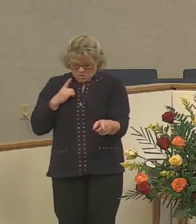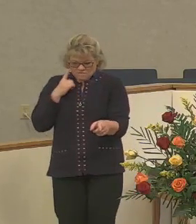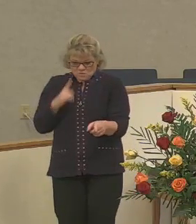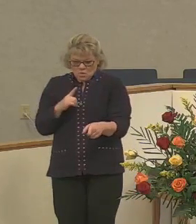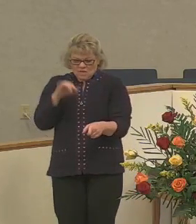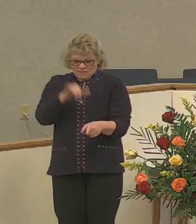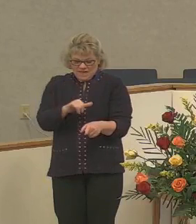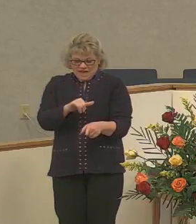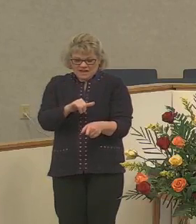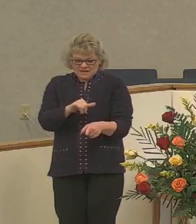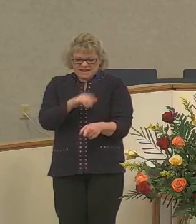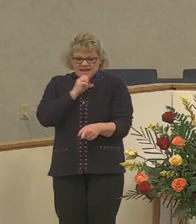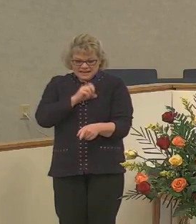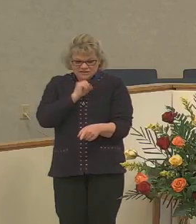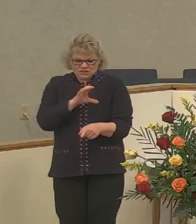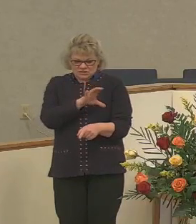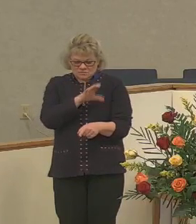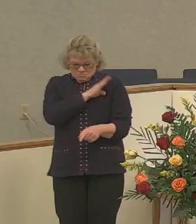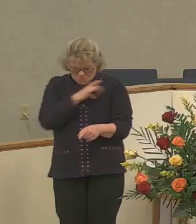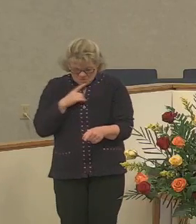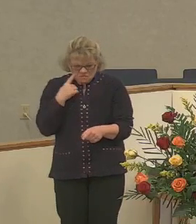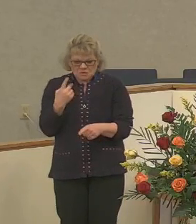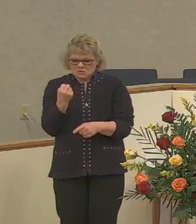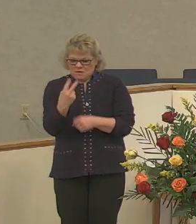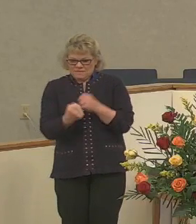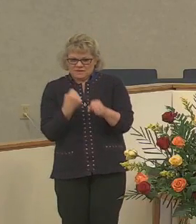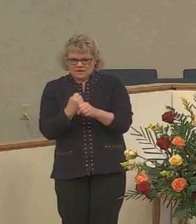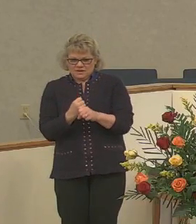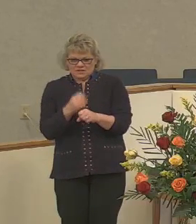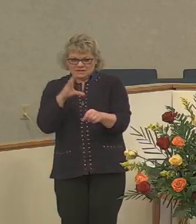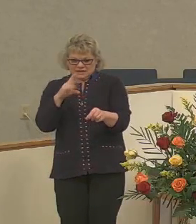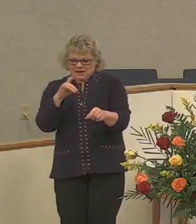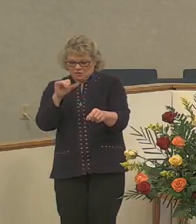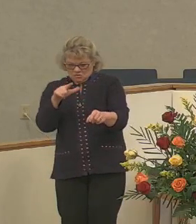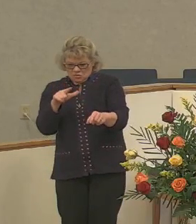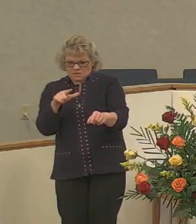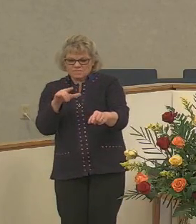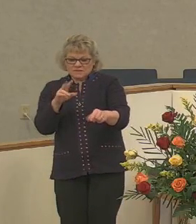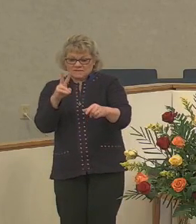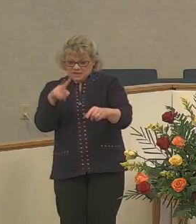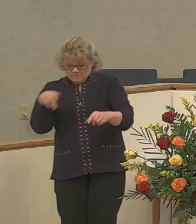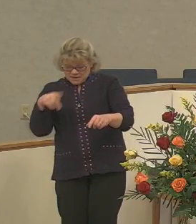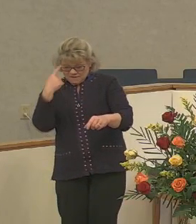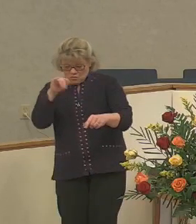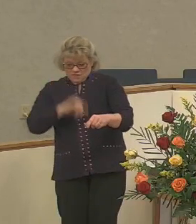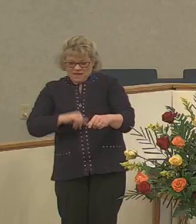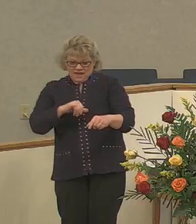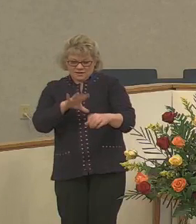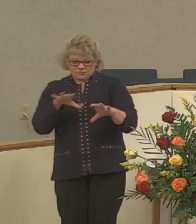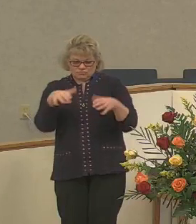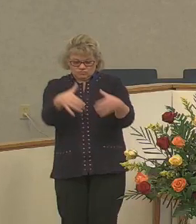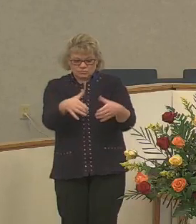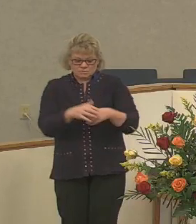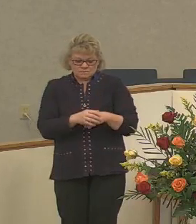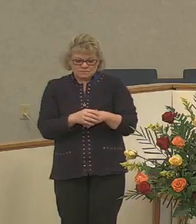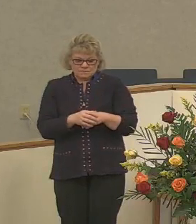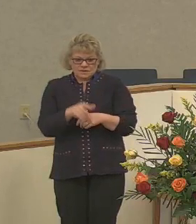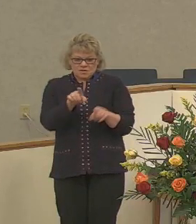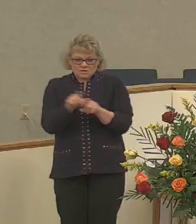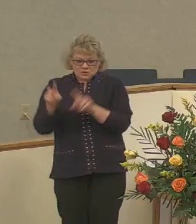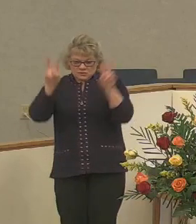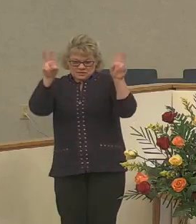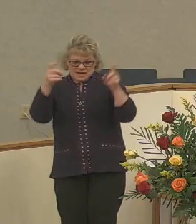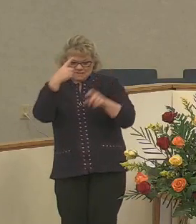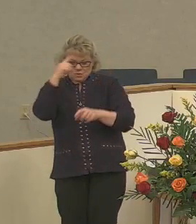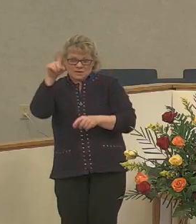Parma Commission of Aging for the last 12 years. Carolyn is the vice president of the commission and also has the title of